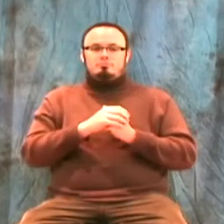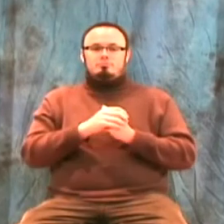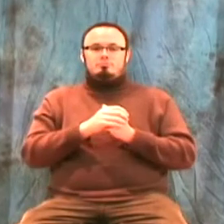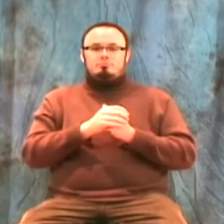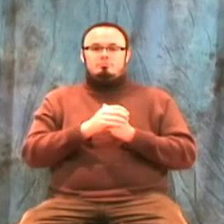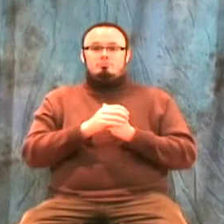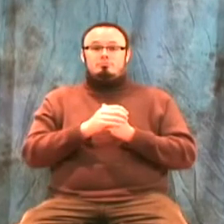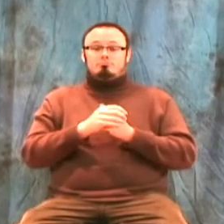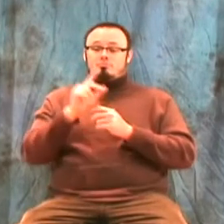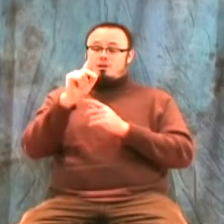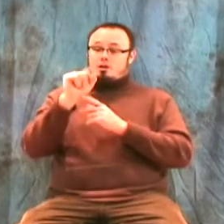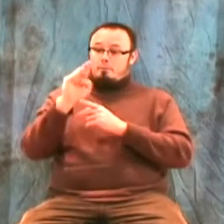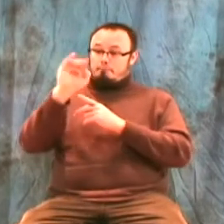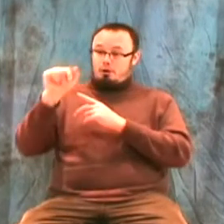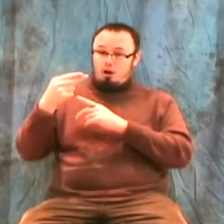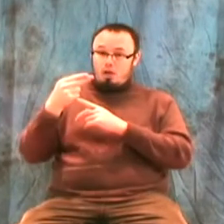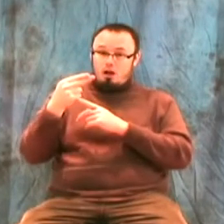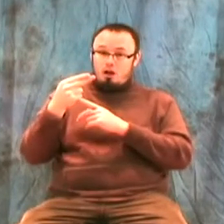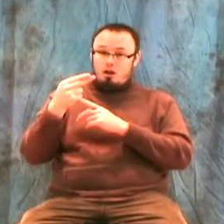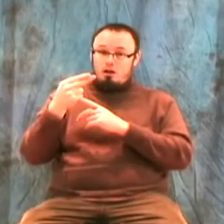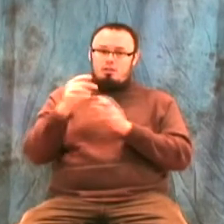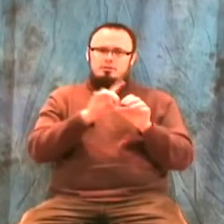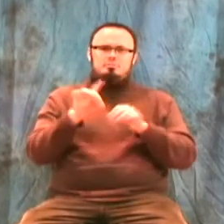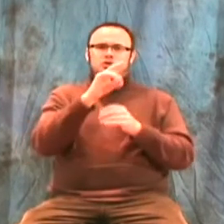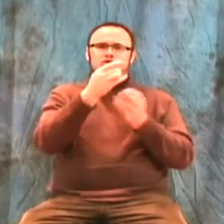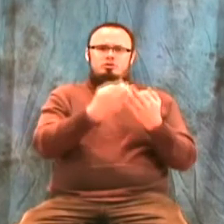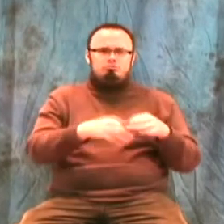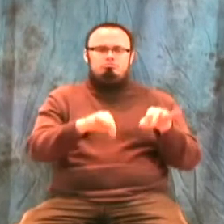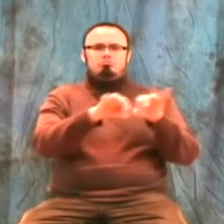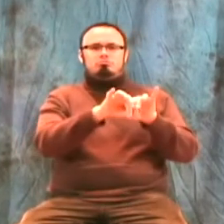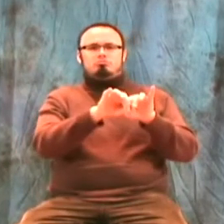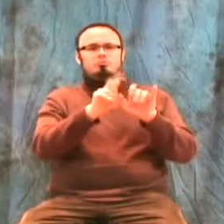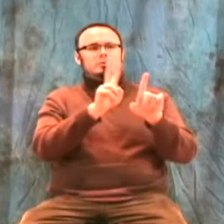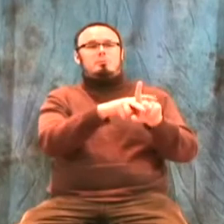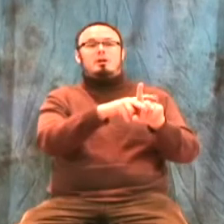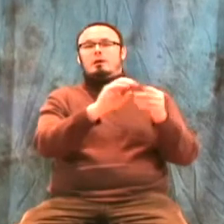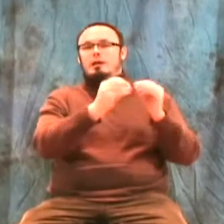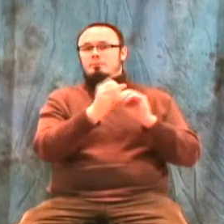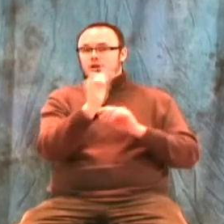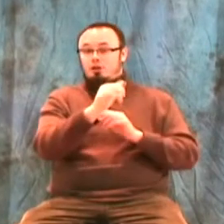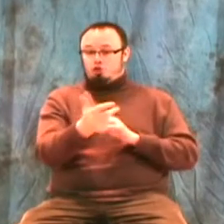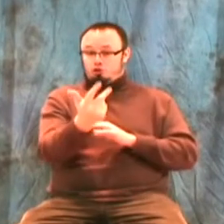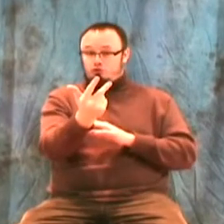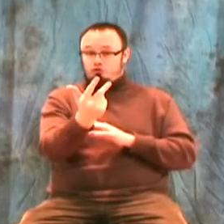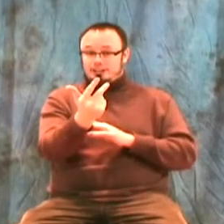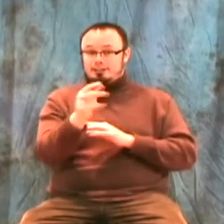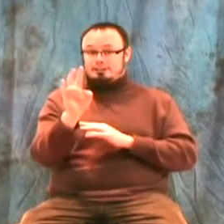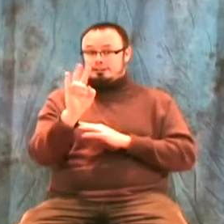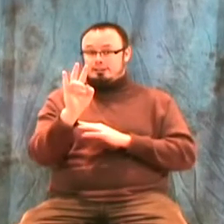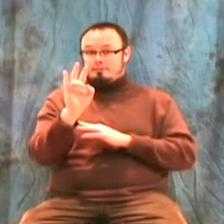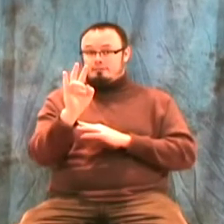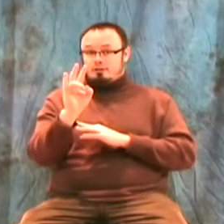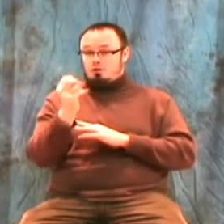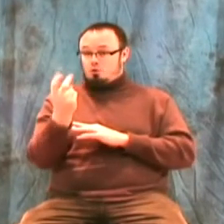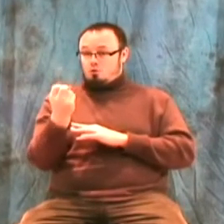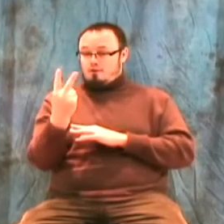And in Kabbalah, a mystical significance is given to numbers like 3, 7, 12,